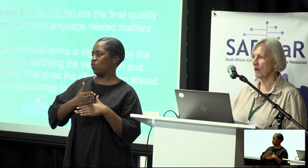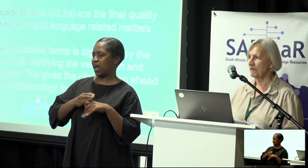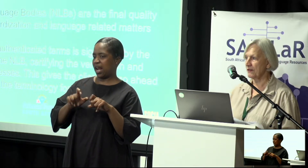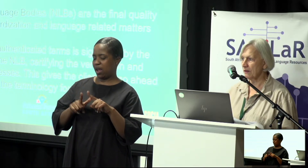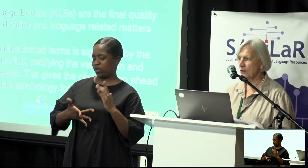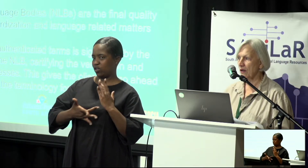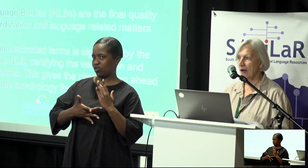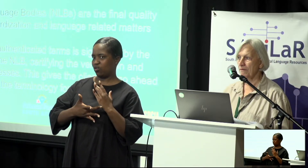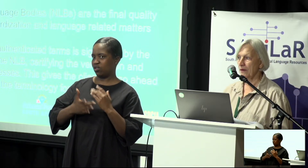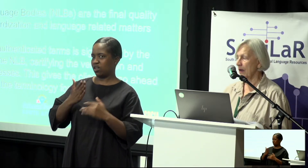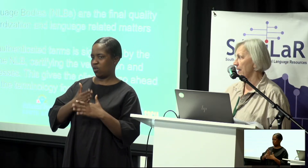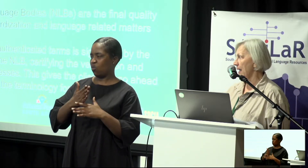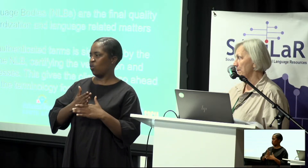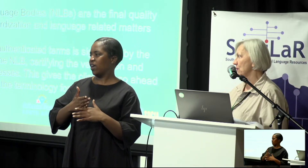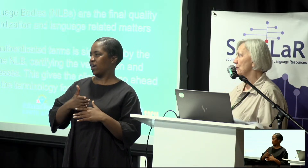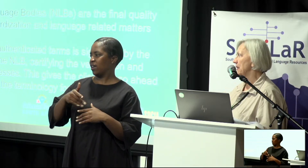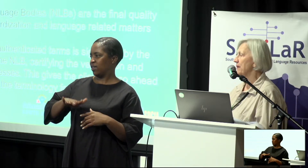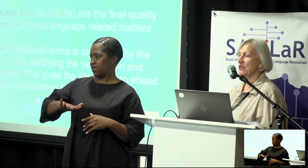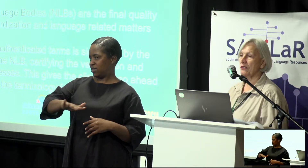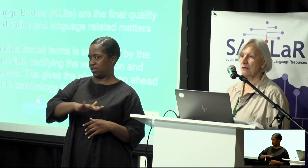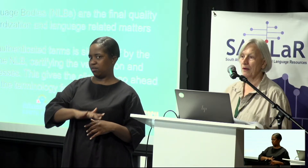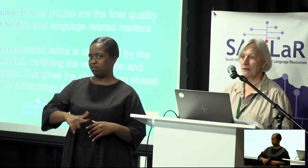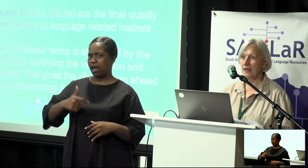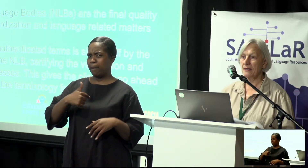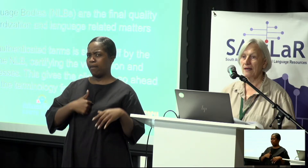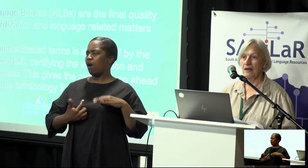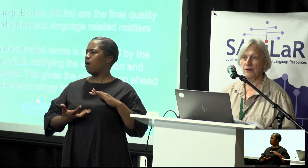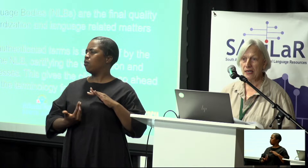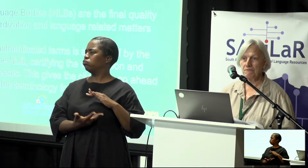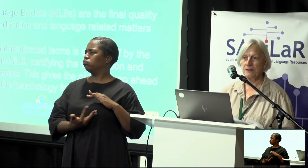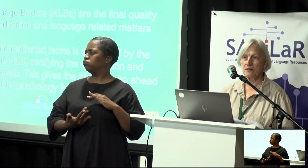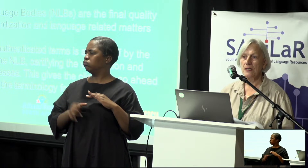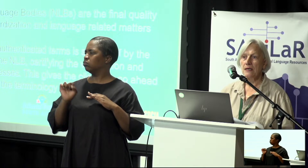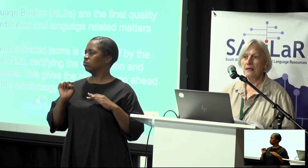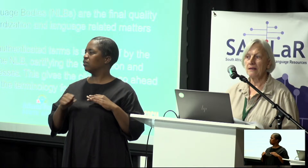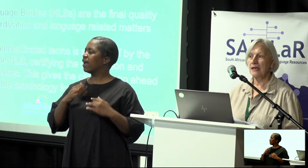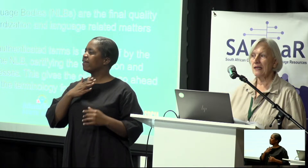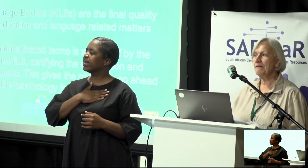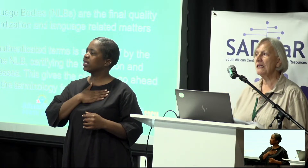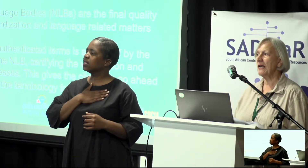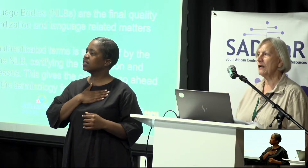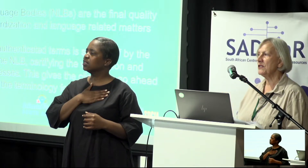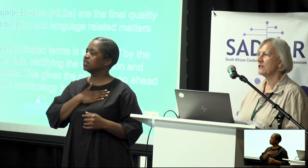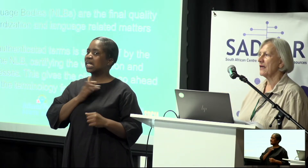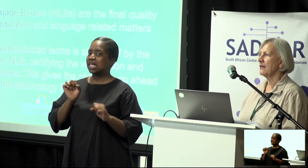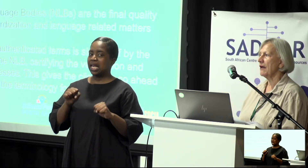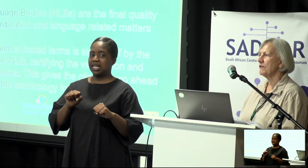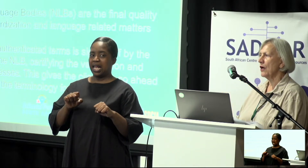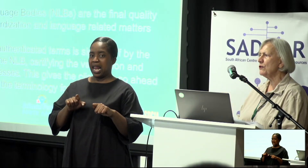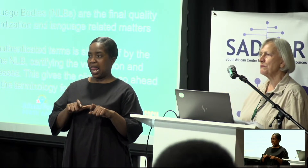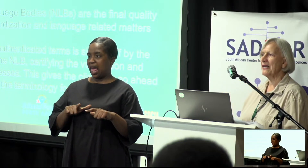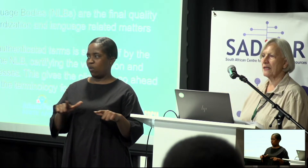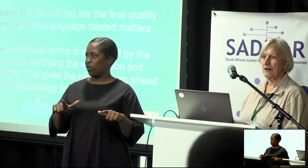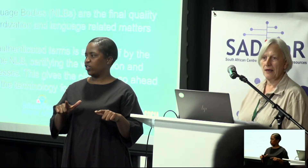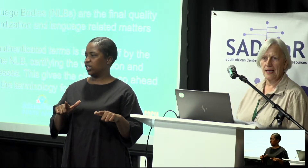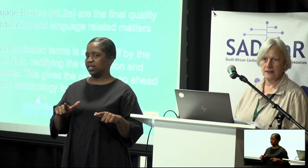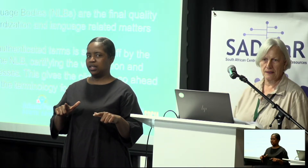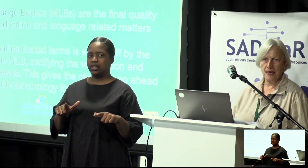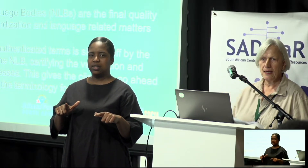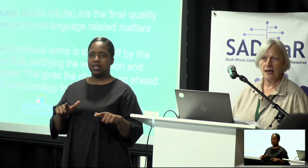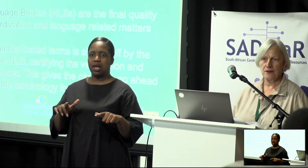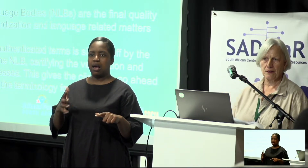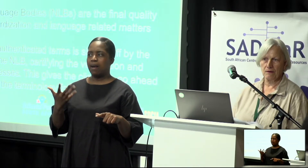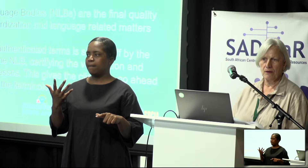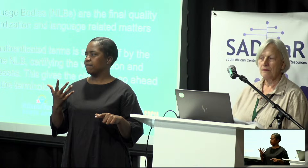technology is my field, so I'm absolutely passionate about that, and I really feel that even languages that have no space